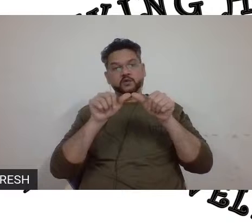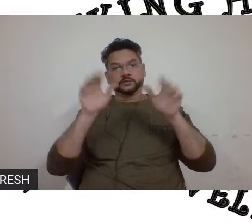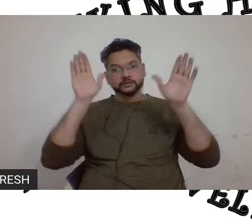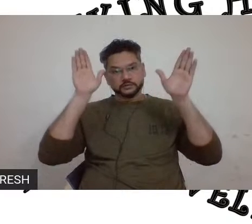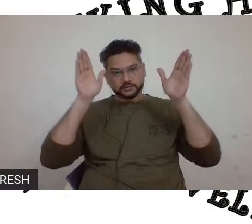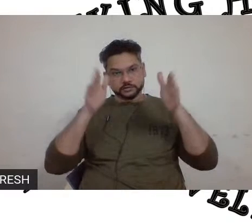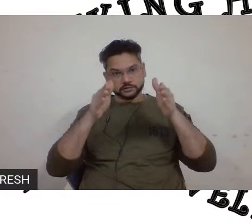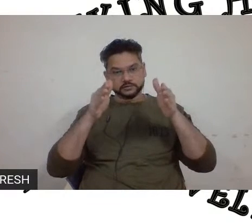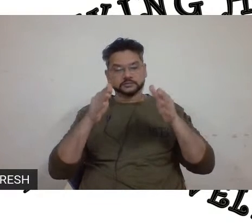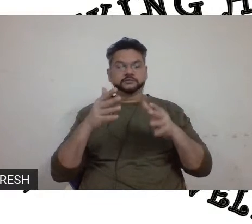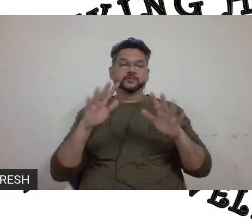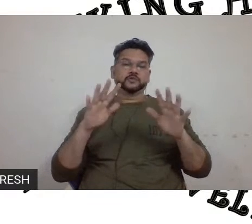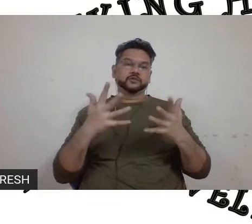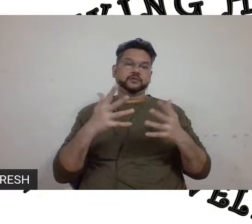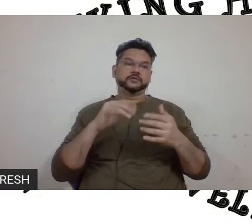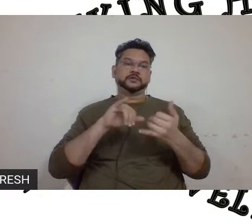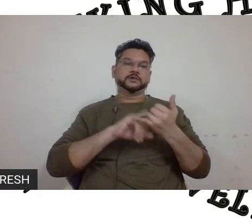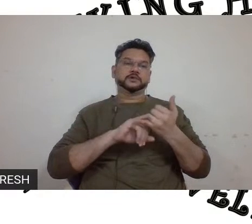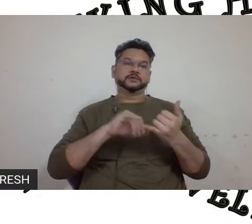SLD.